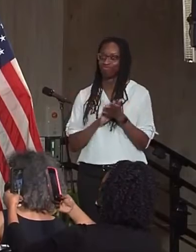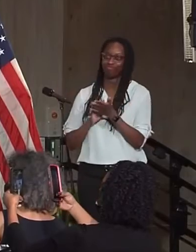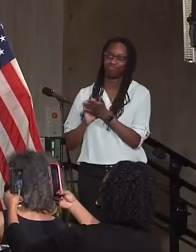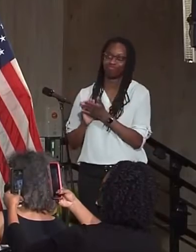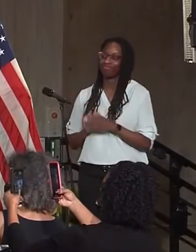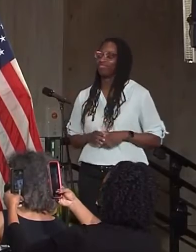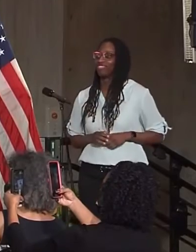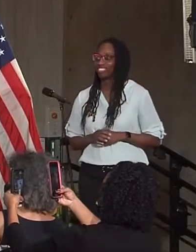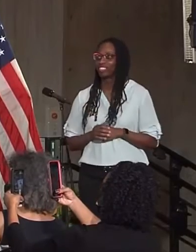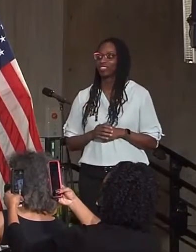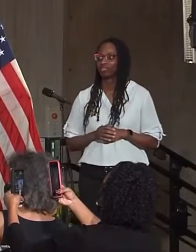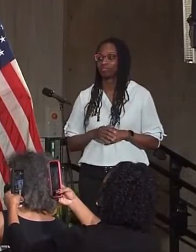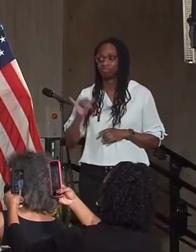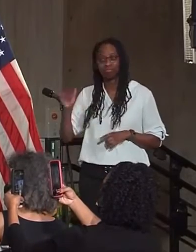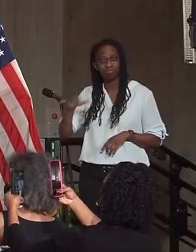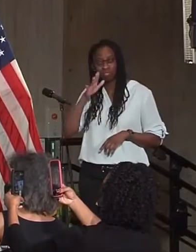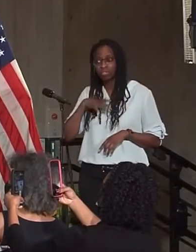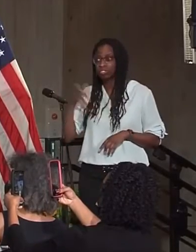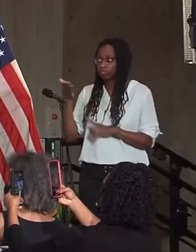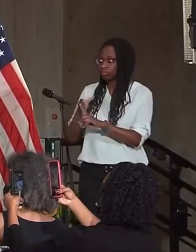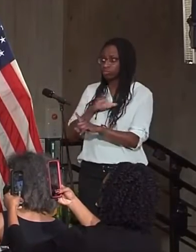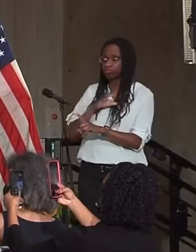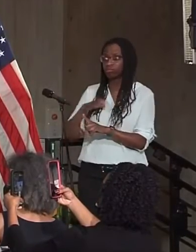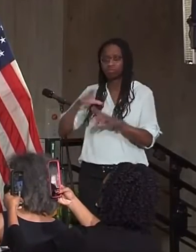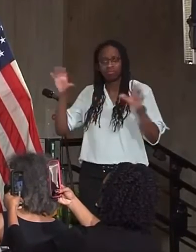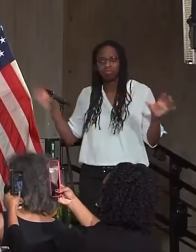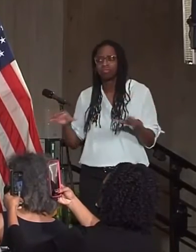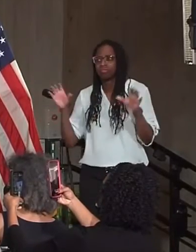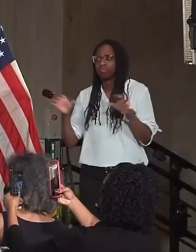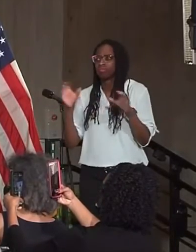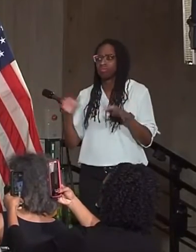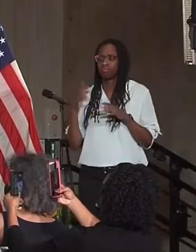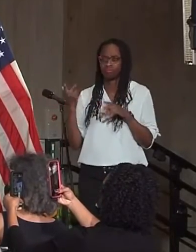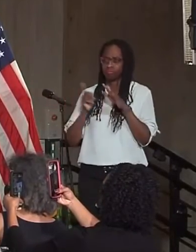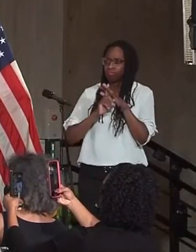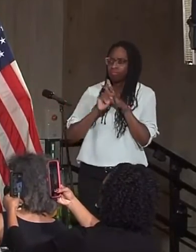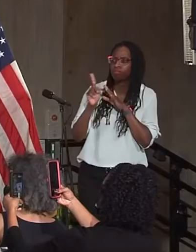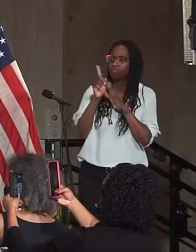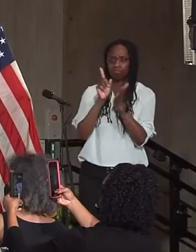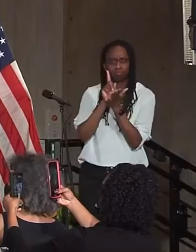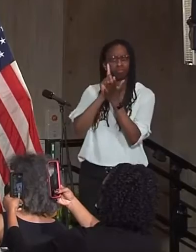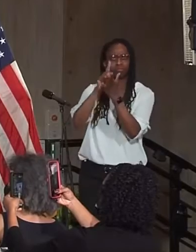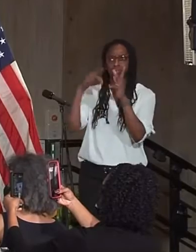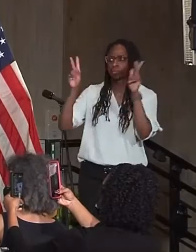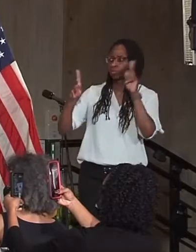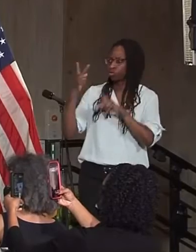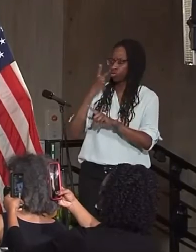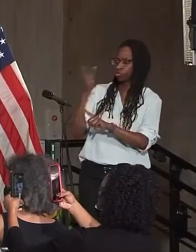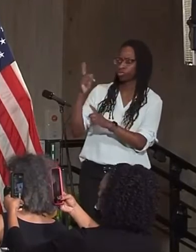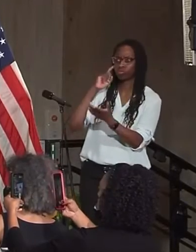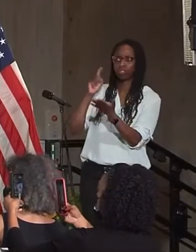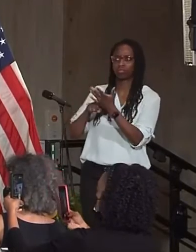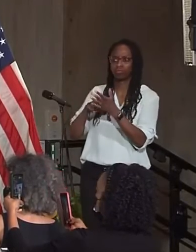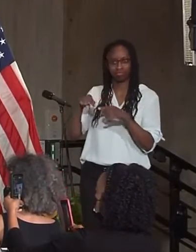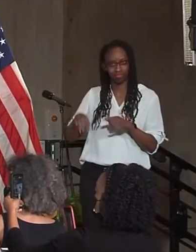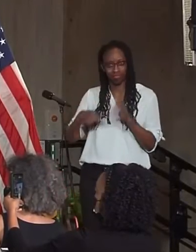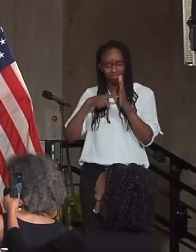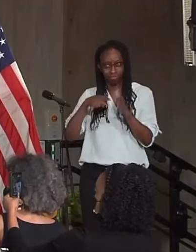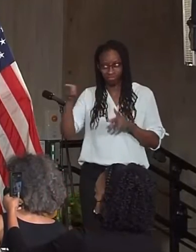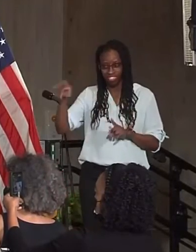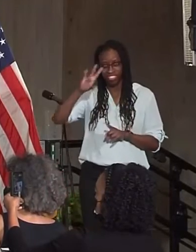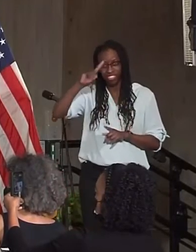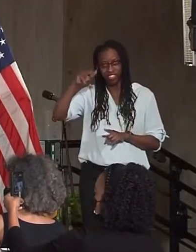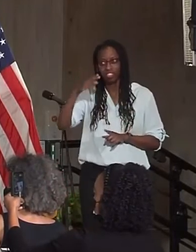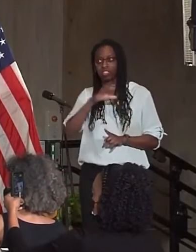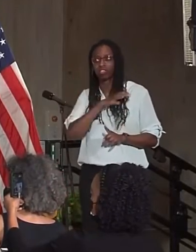a leader who stands bold for us, representing the Massachusetts 7th Congressional District in the United States House